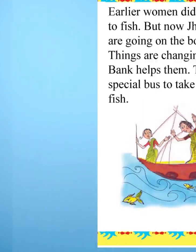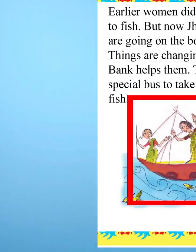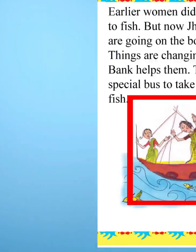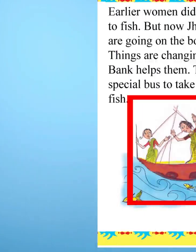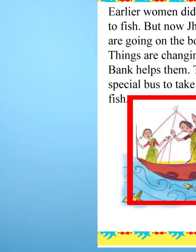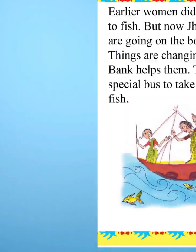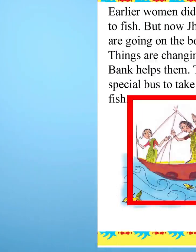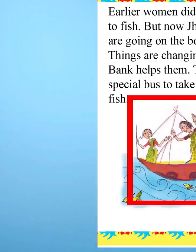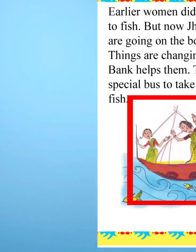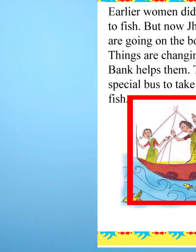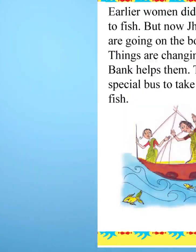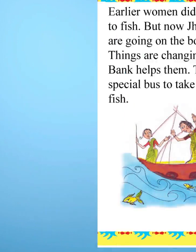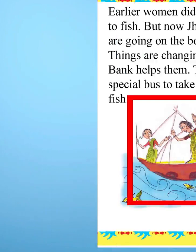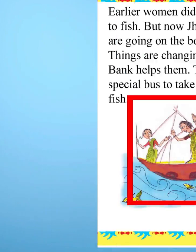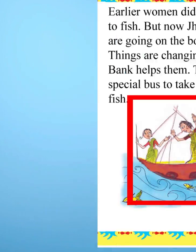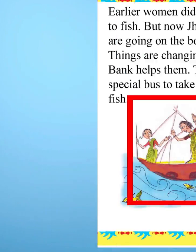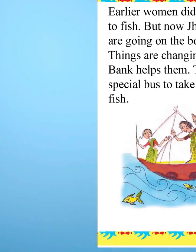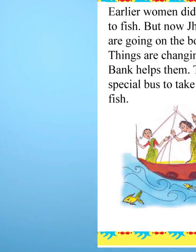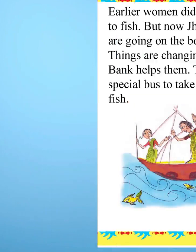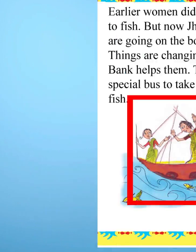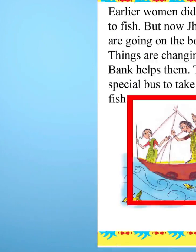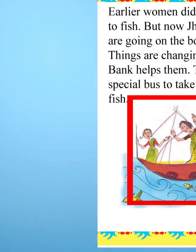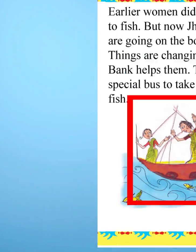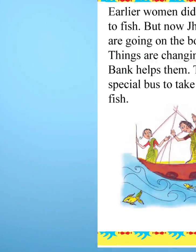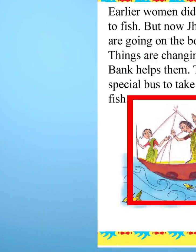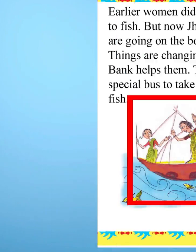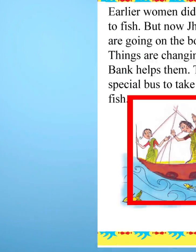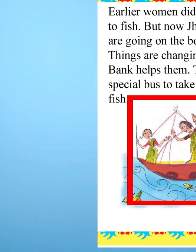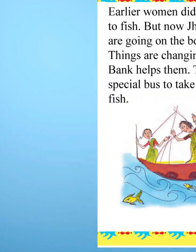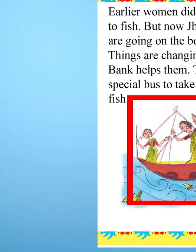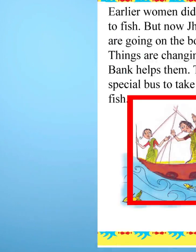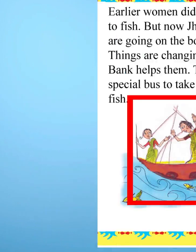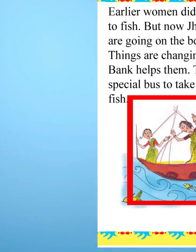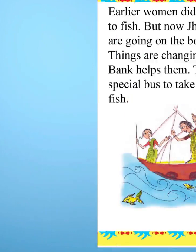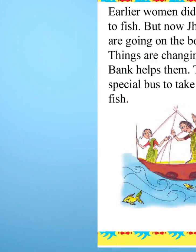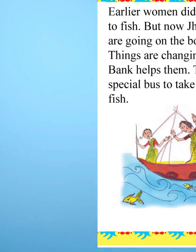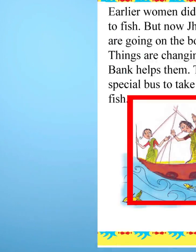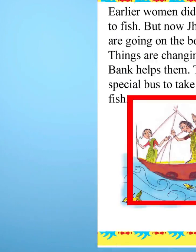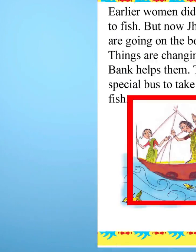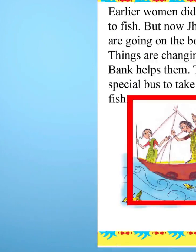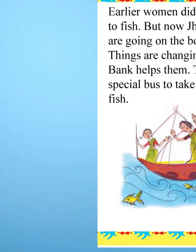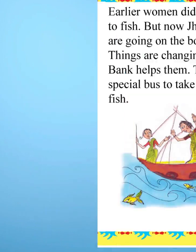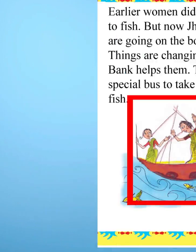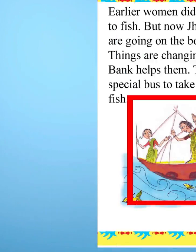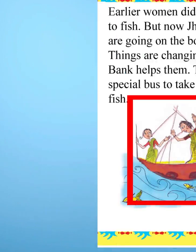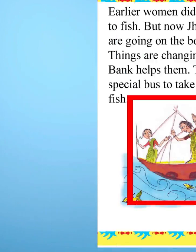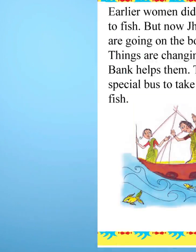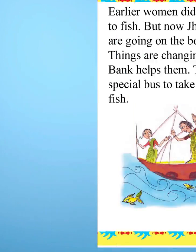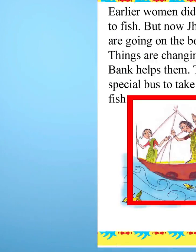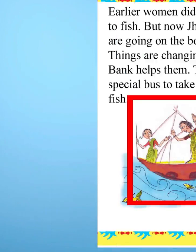There's a picture on the page with 3 women on a boat in the waters trying to catch